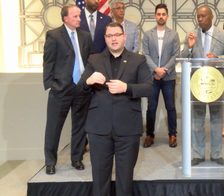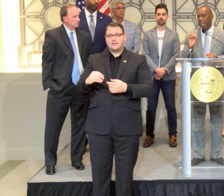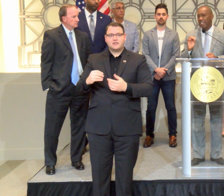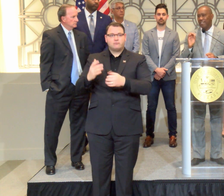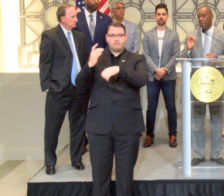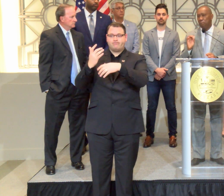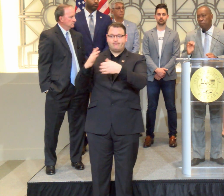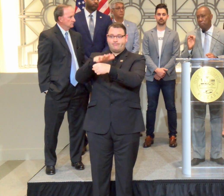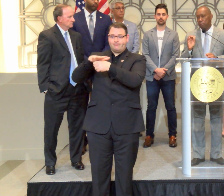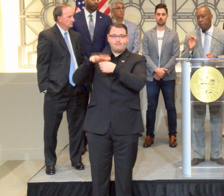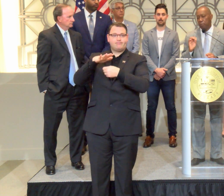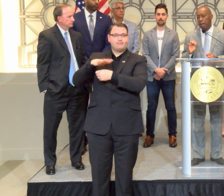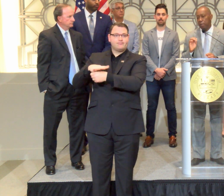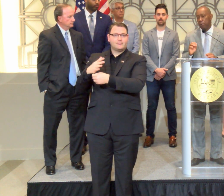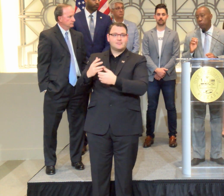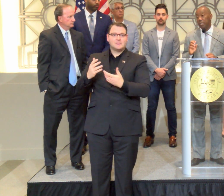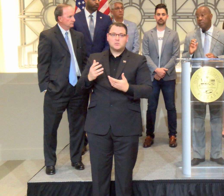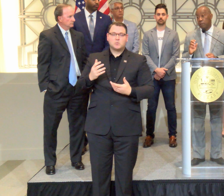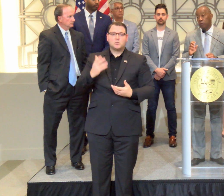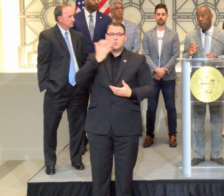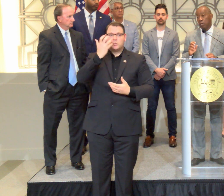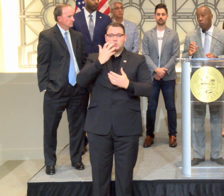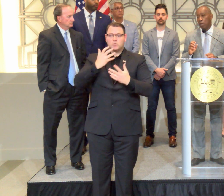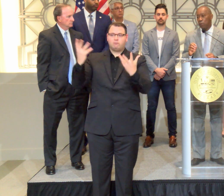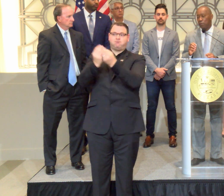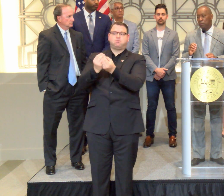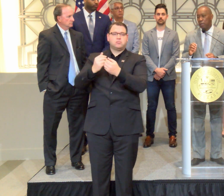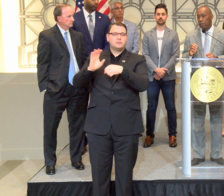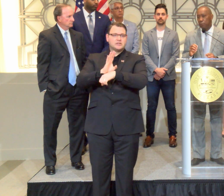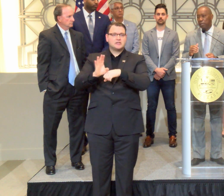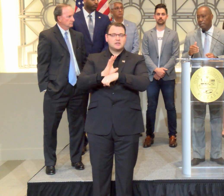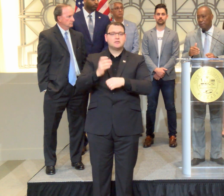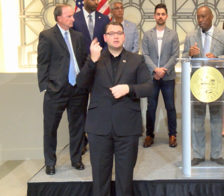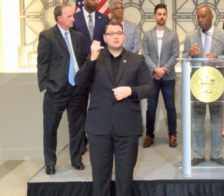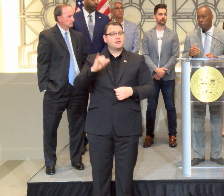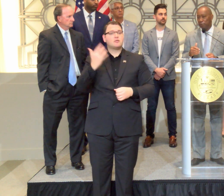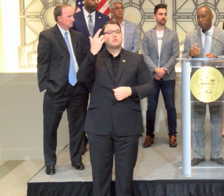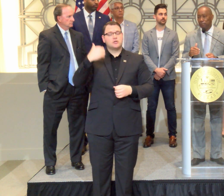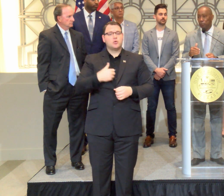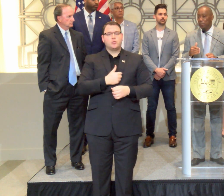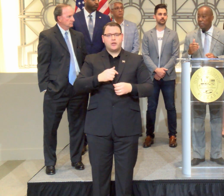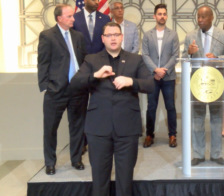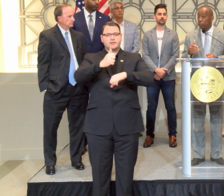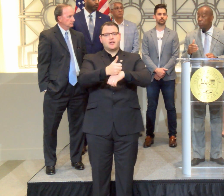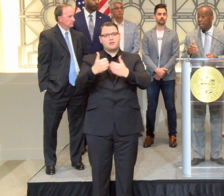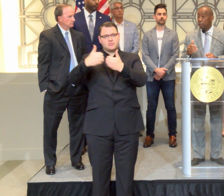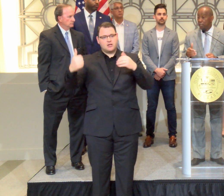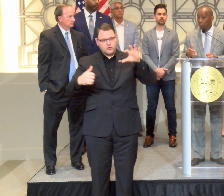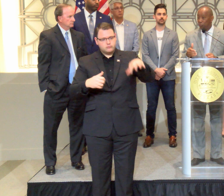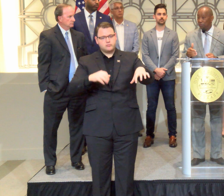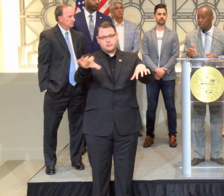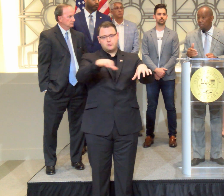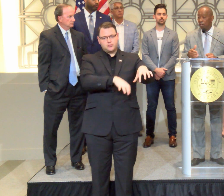that is the primary reason why we are putting in these significant